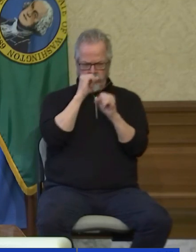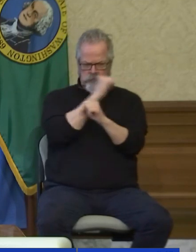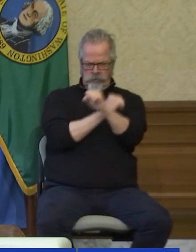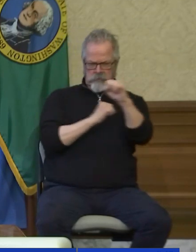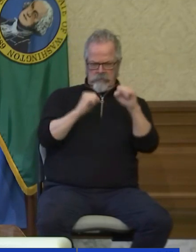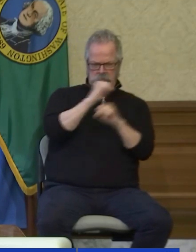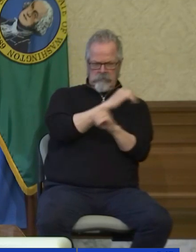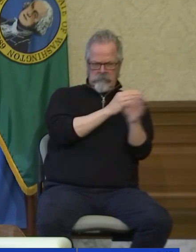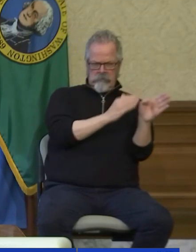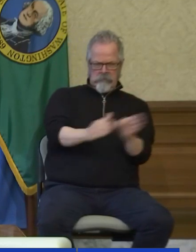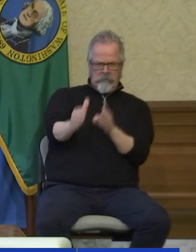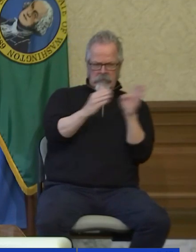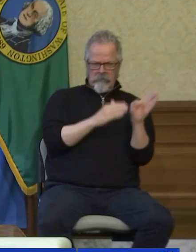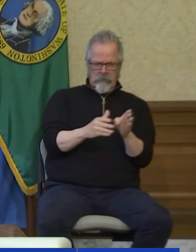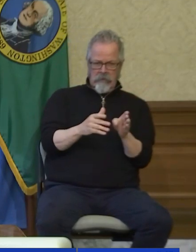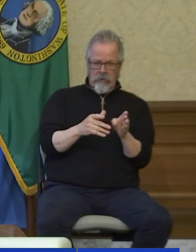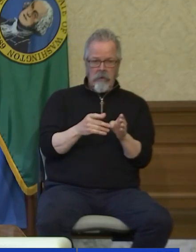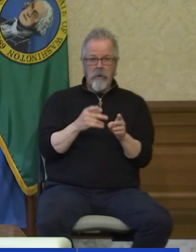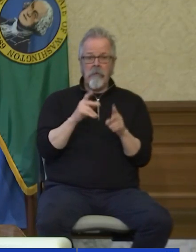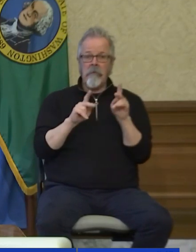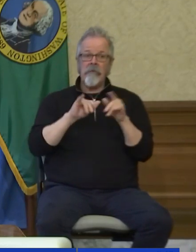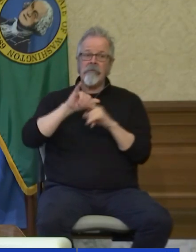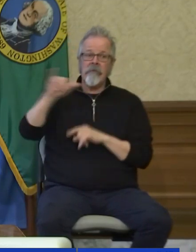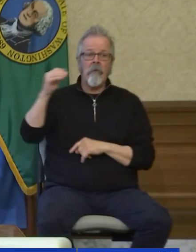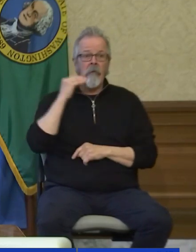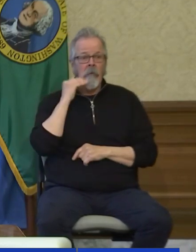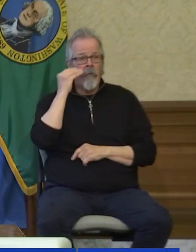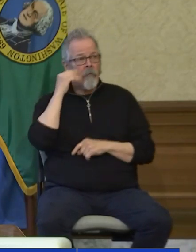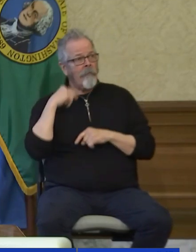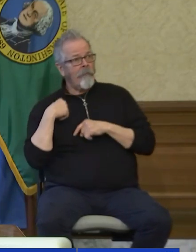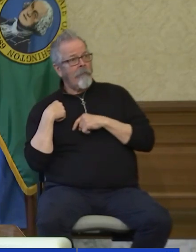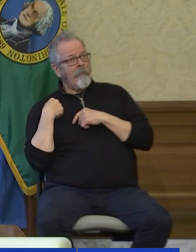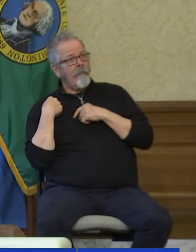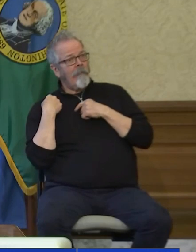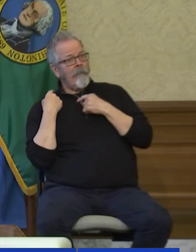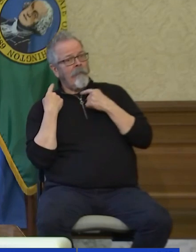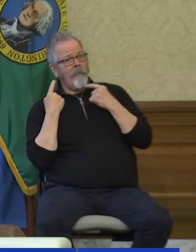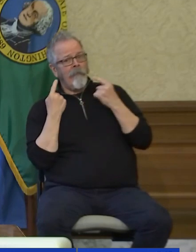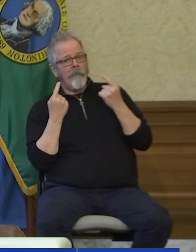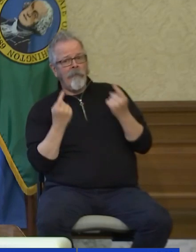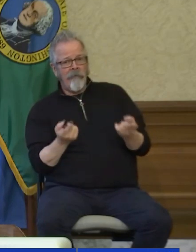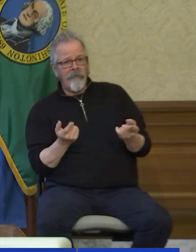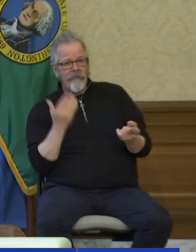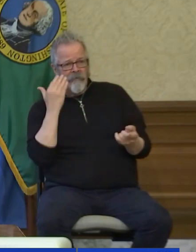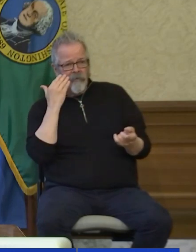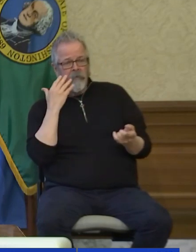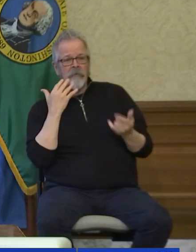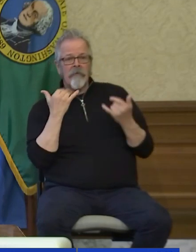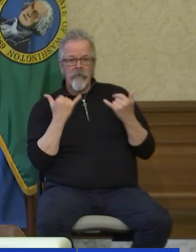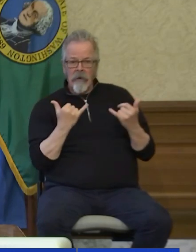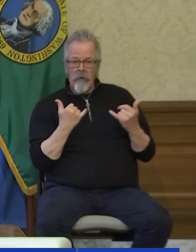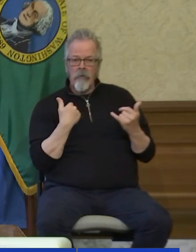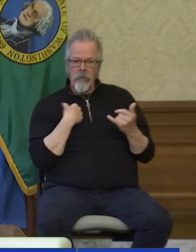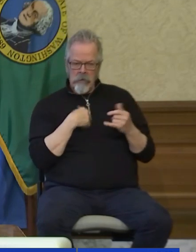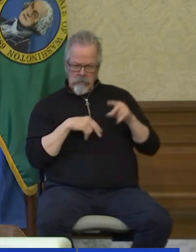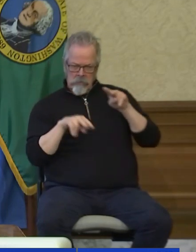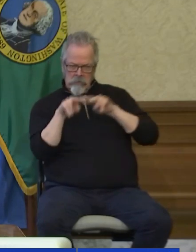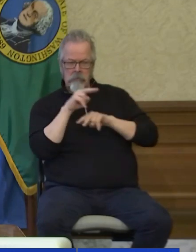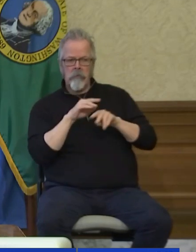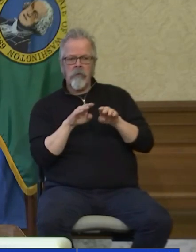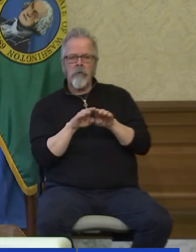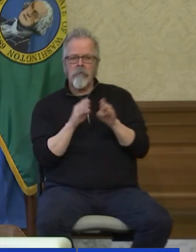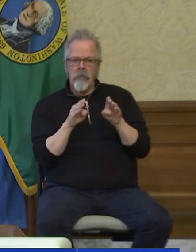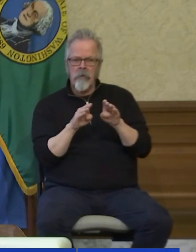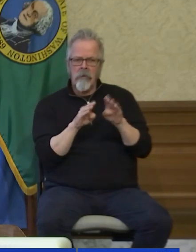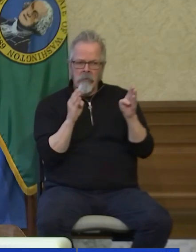testing capacity to find people who are affected by this virus and then move to find